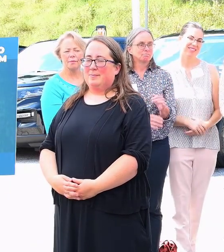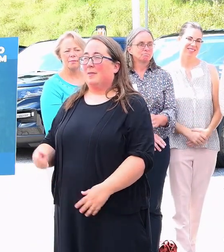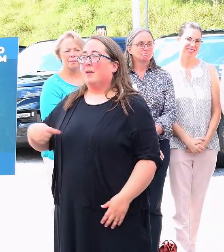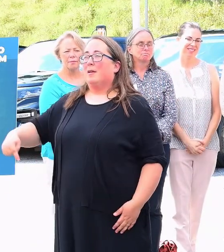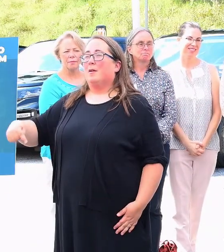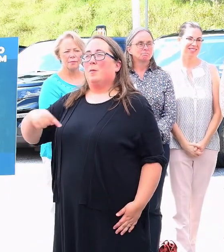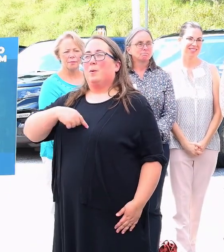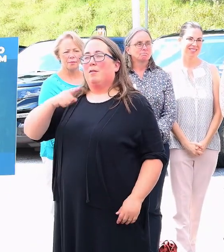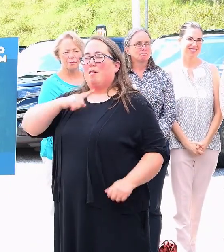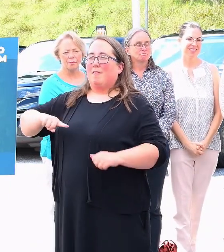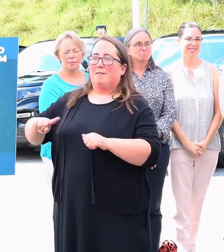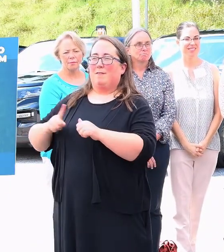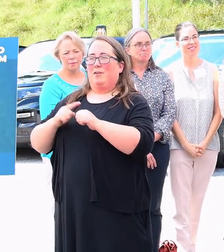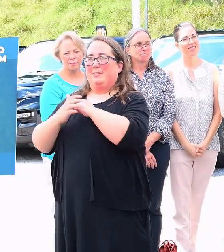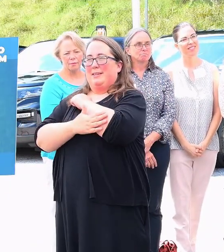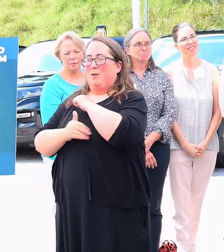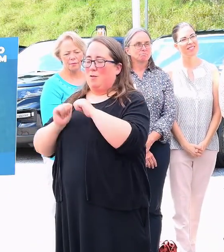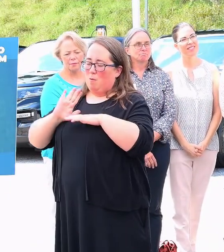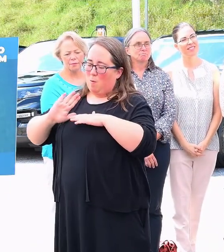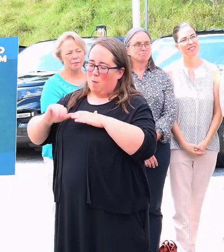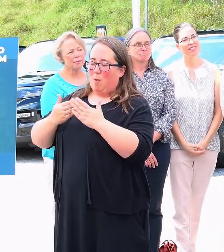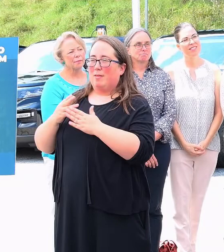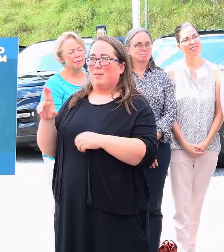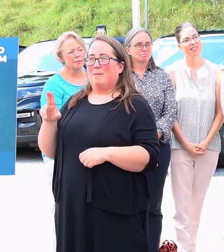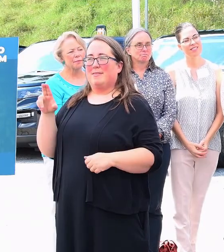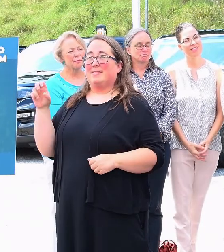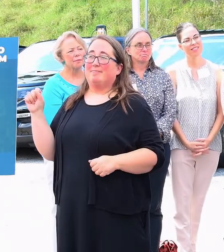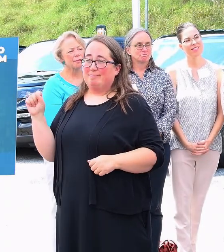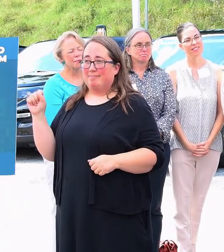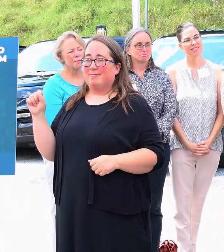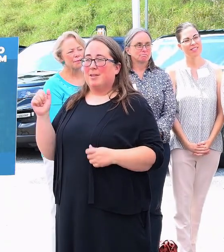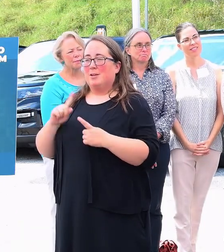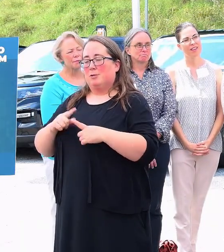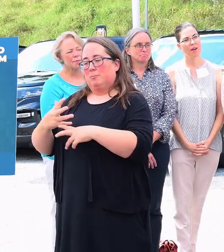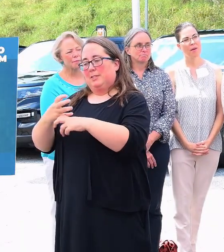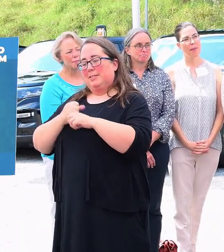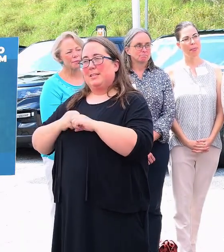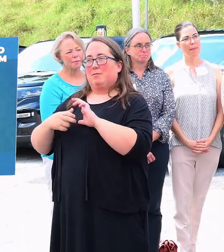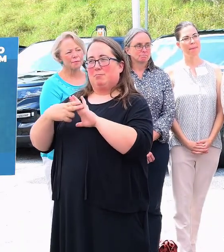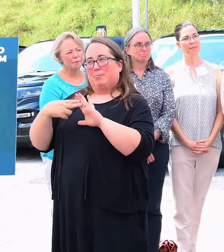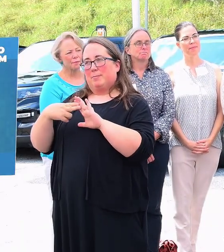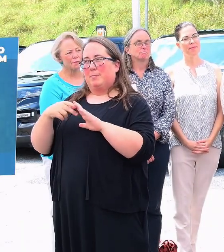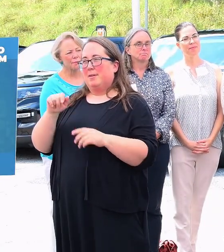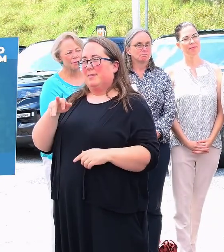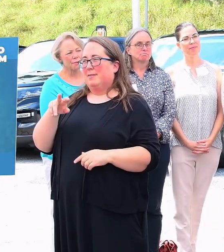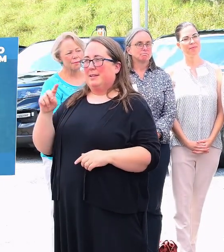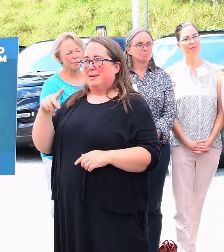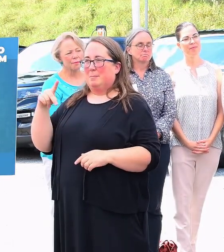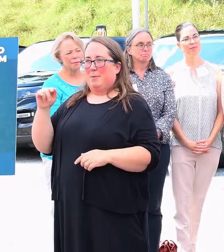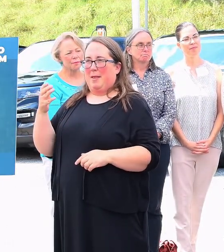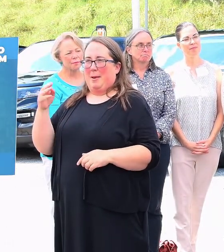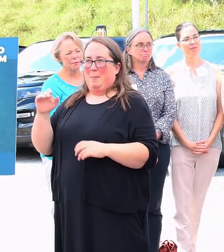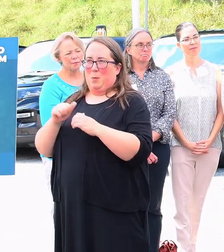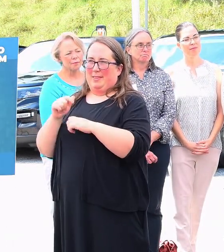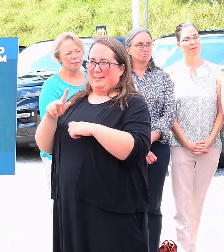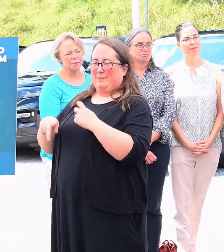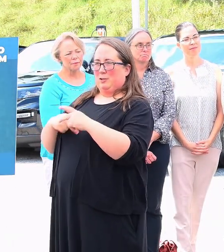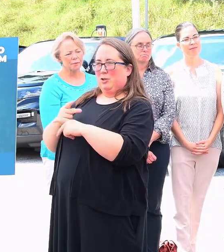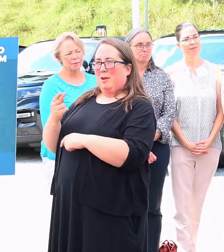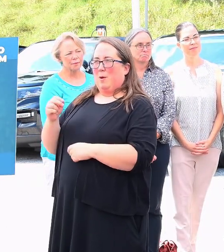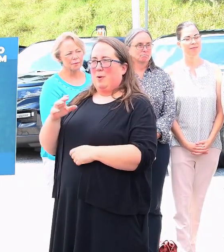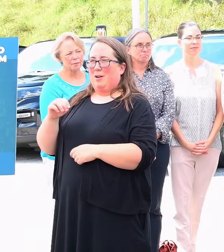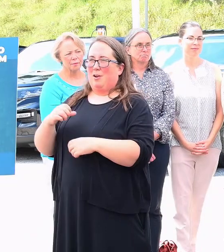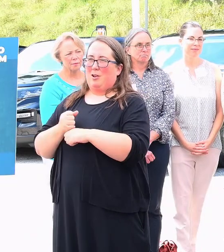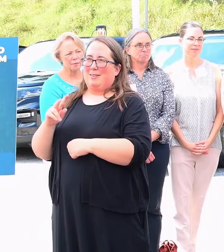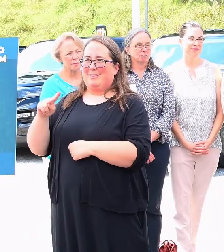We are the first county in the entire United States to receive this designation in this version, and Howard County received the